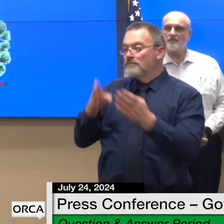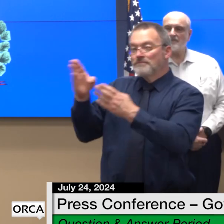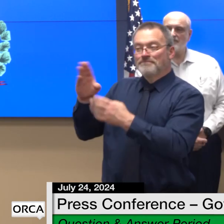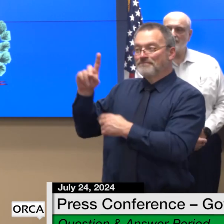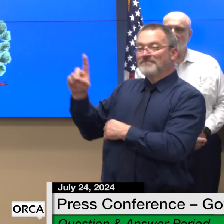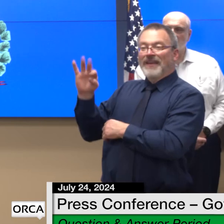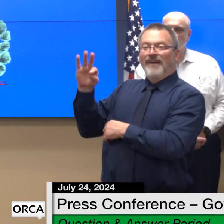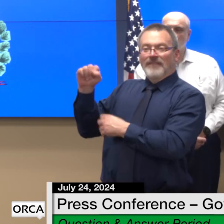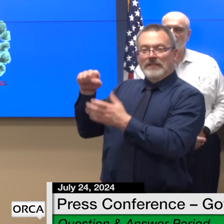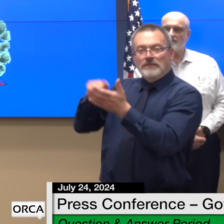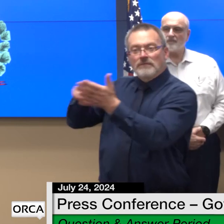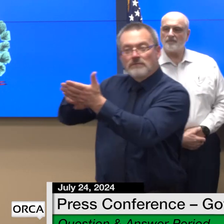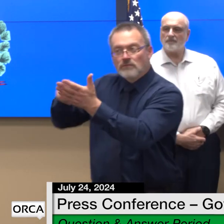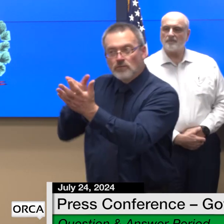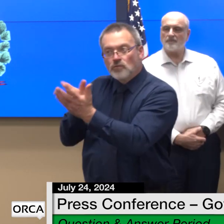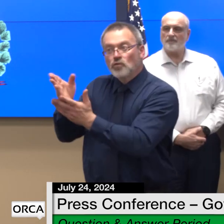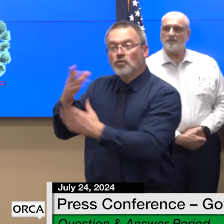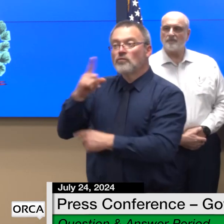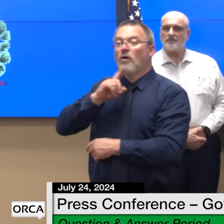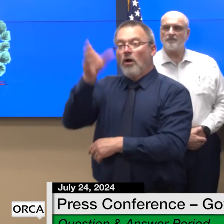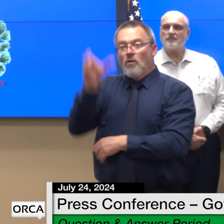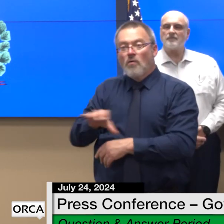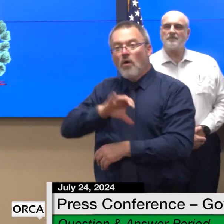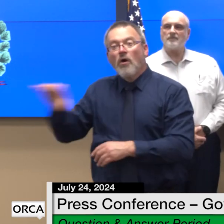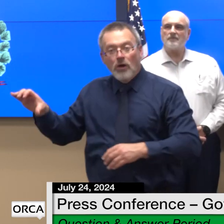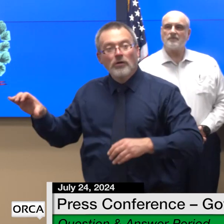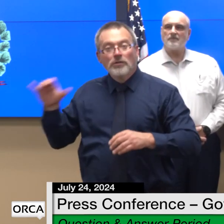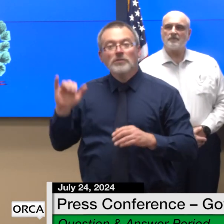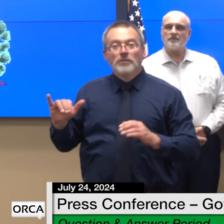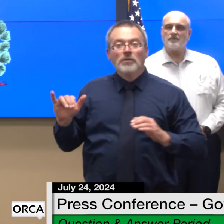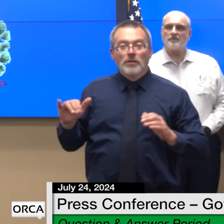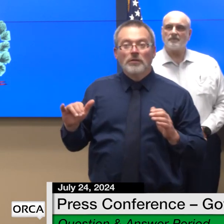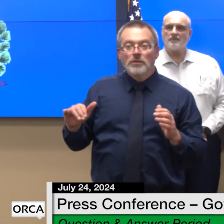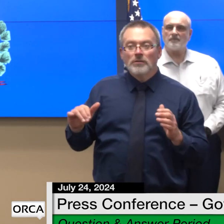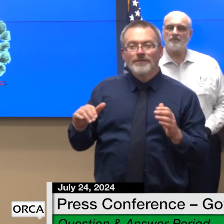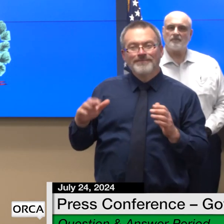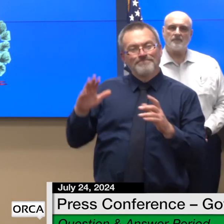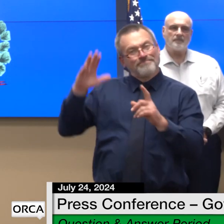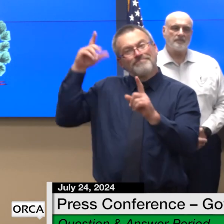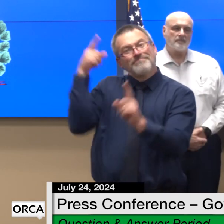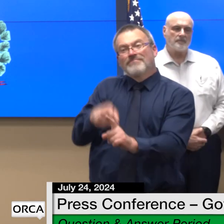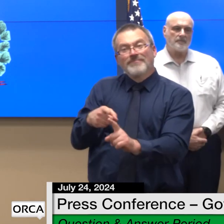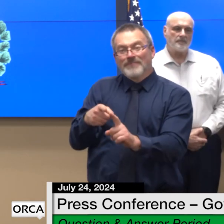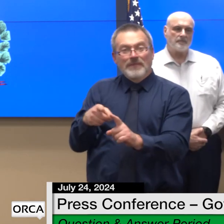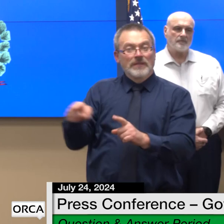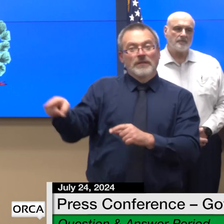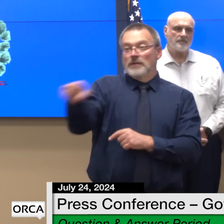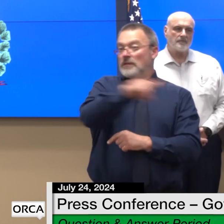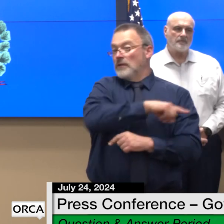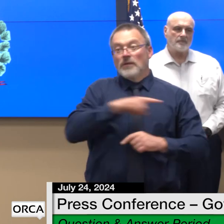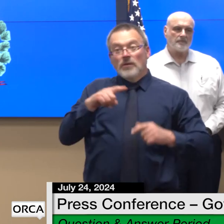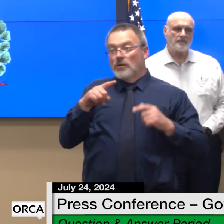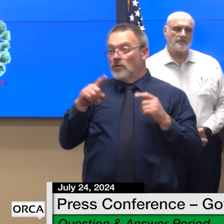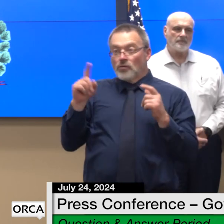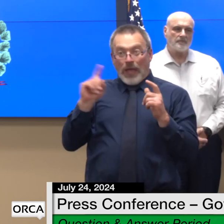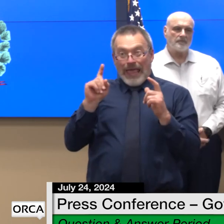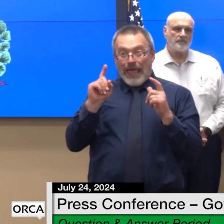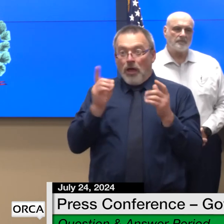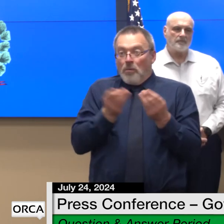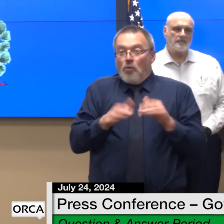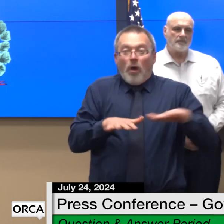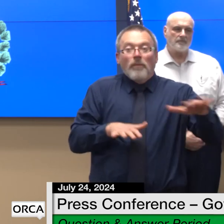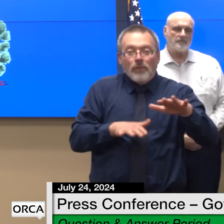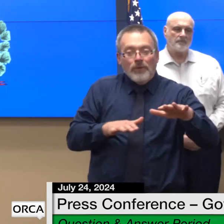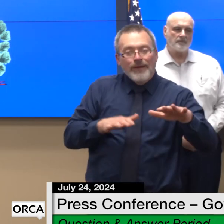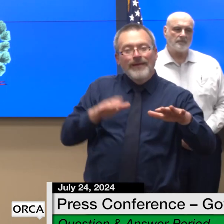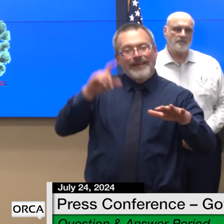Cross surveys. But in the end, really what's going to happen is those individuals in those residential properties will need to fill out a FEMA application,